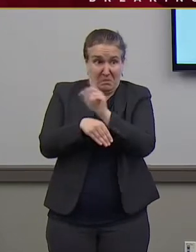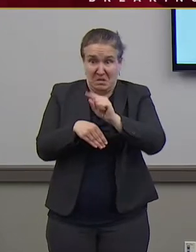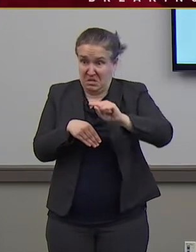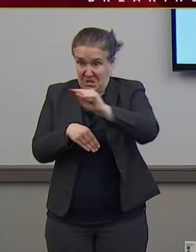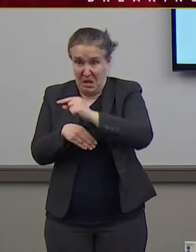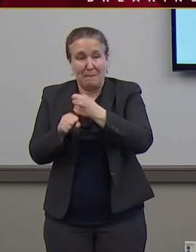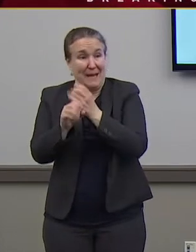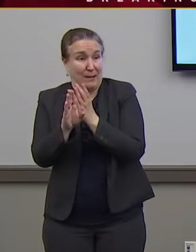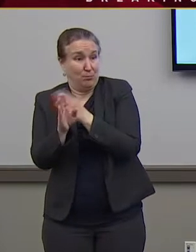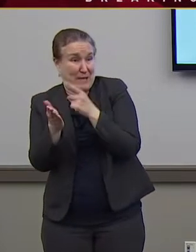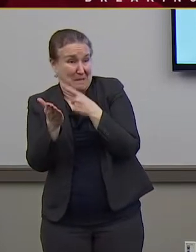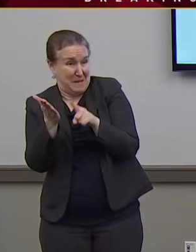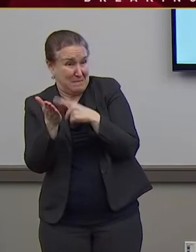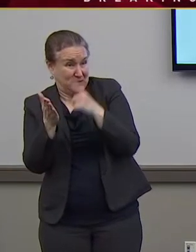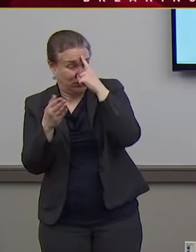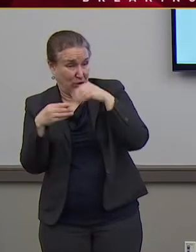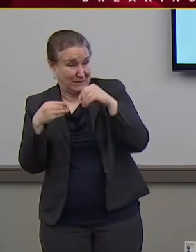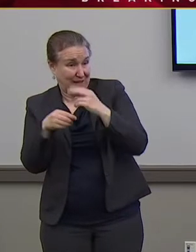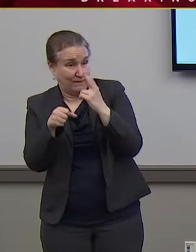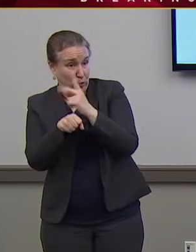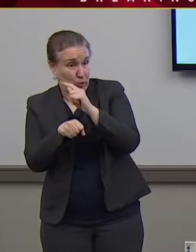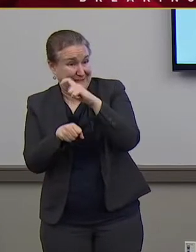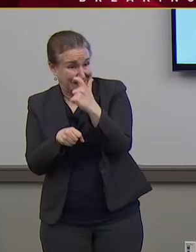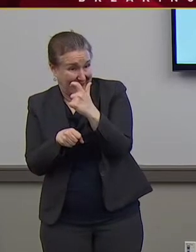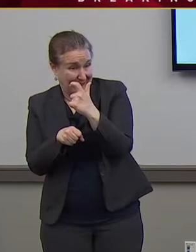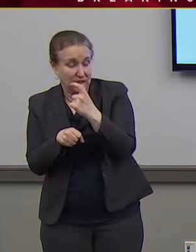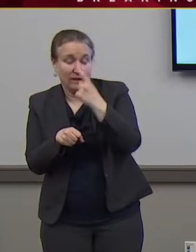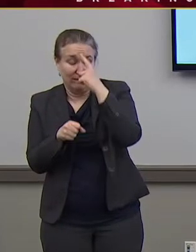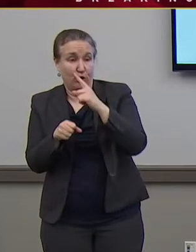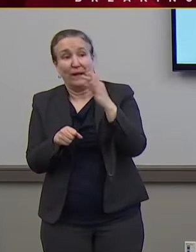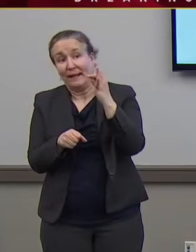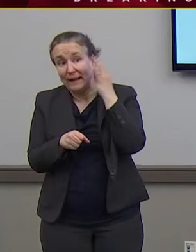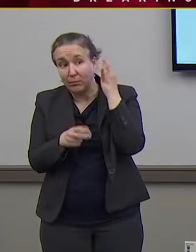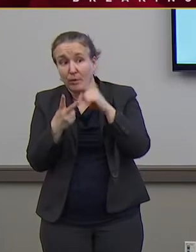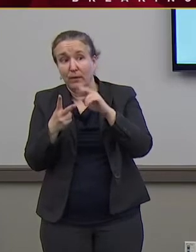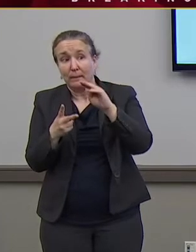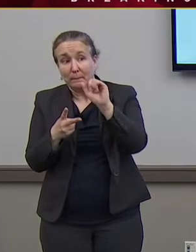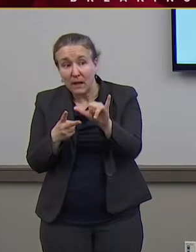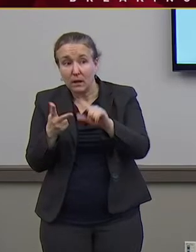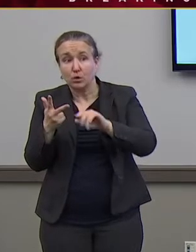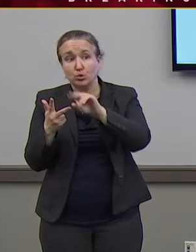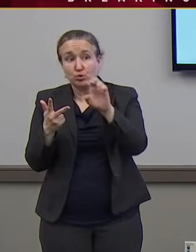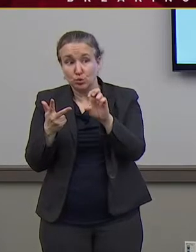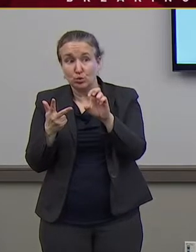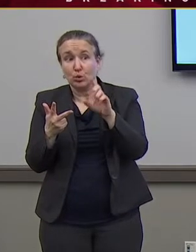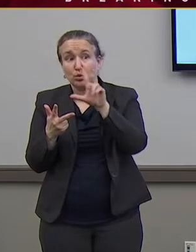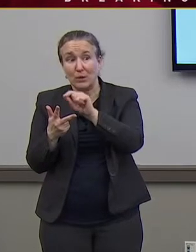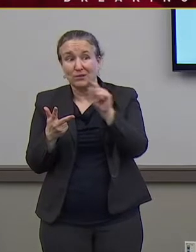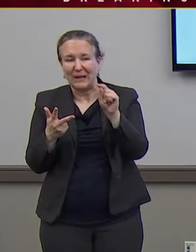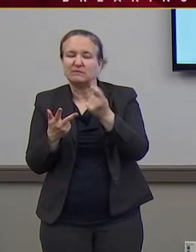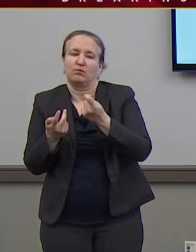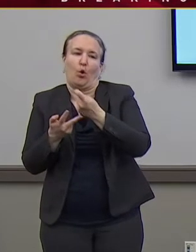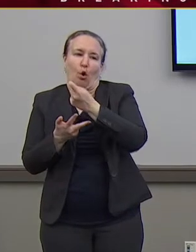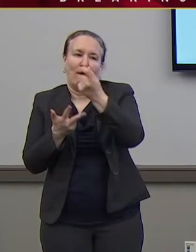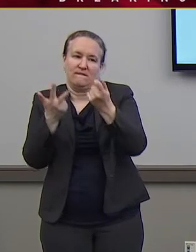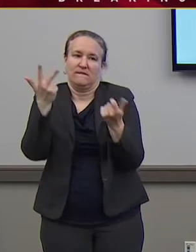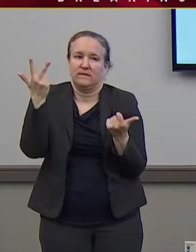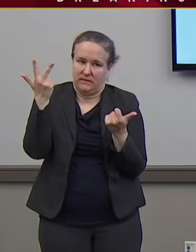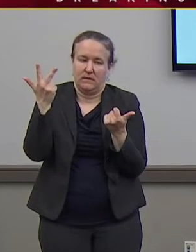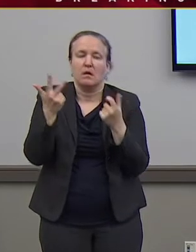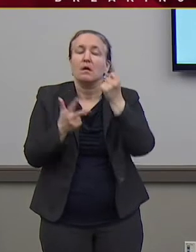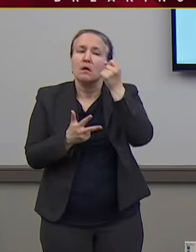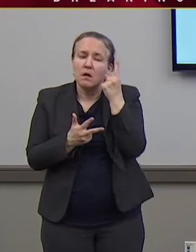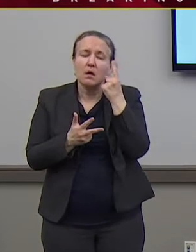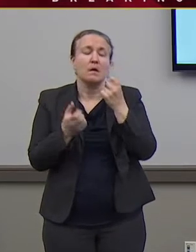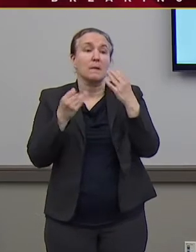make prepayments of sales and use taxes for the month of April, May, and June of 2020.